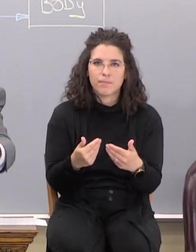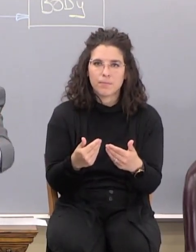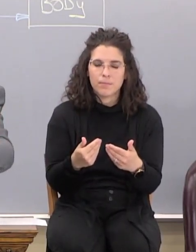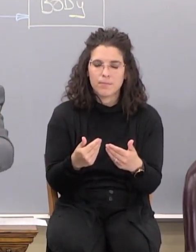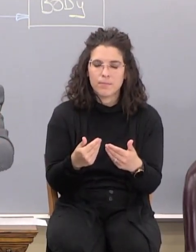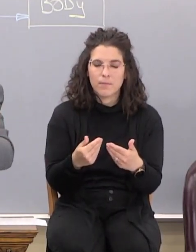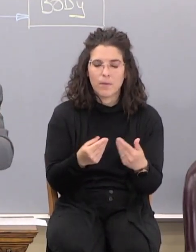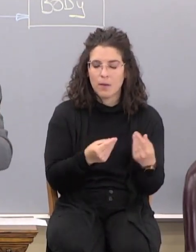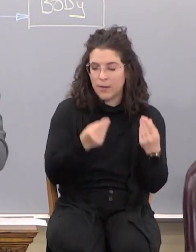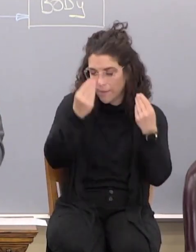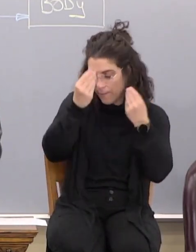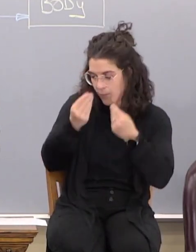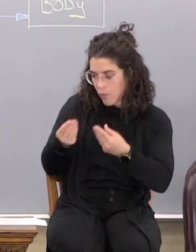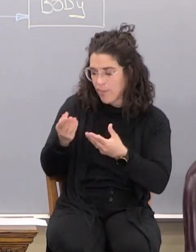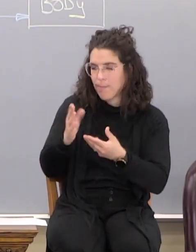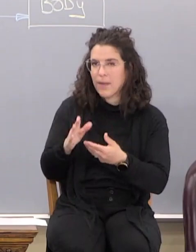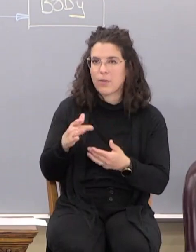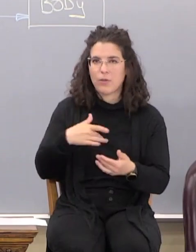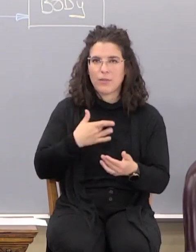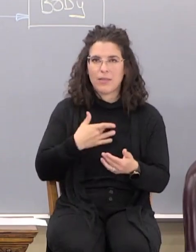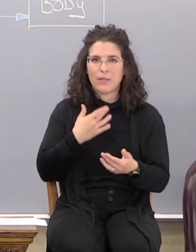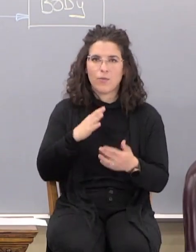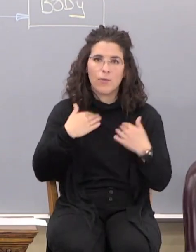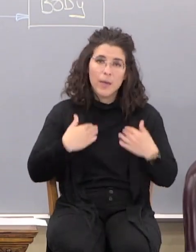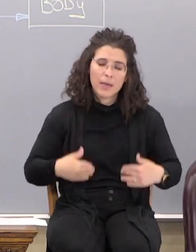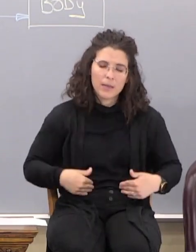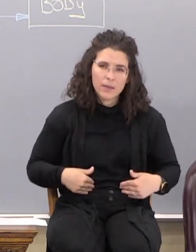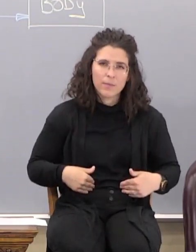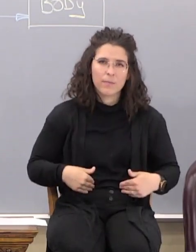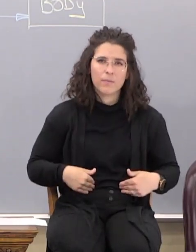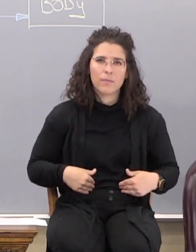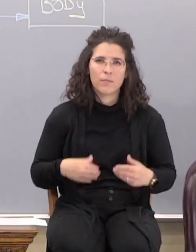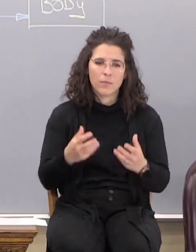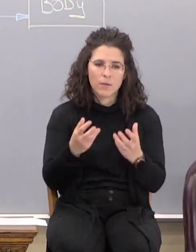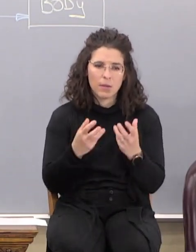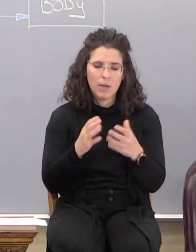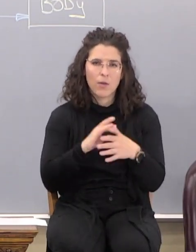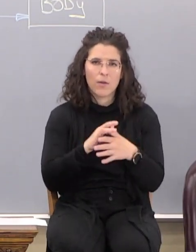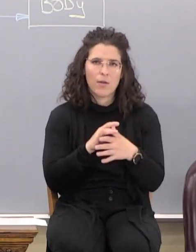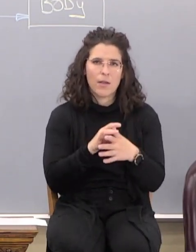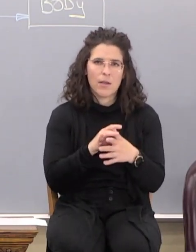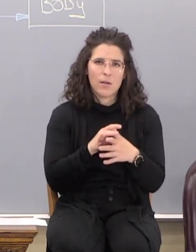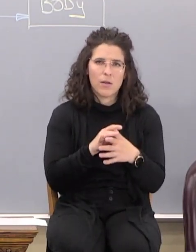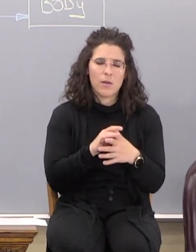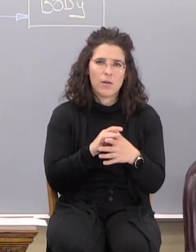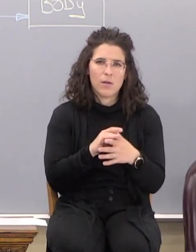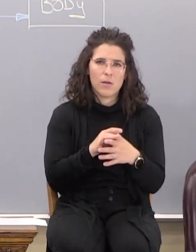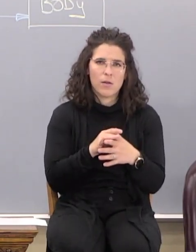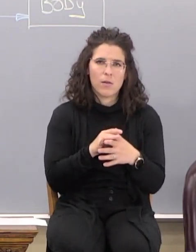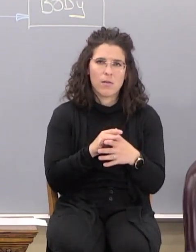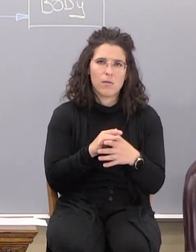informed by the senses of their body and the desires of their flesh.